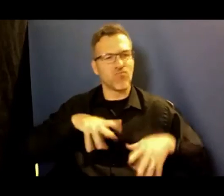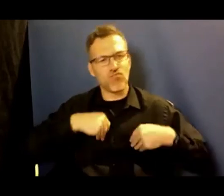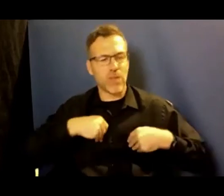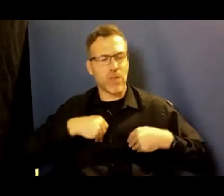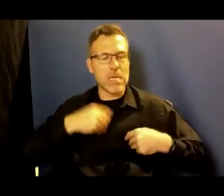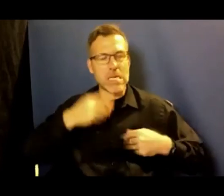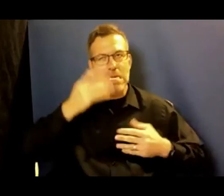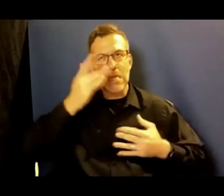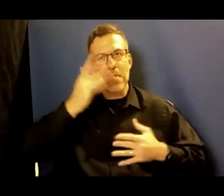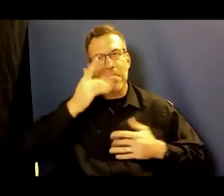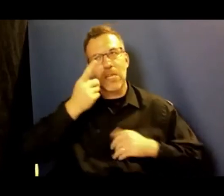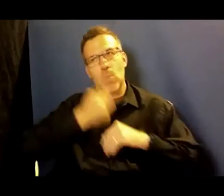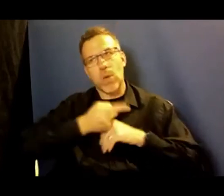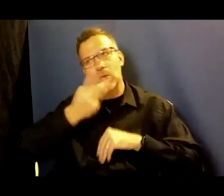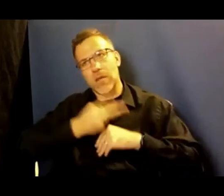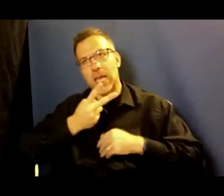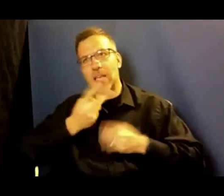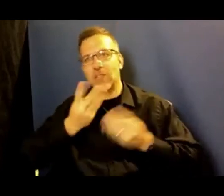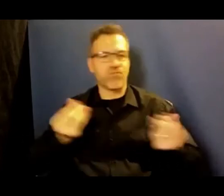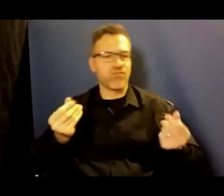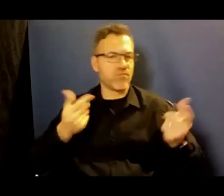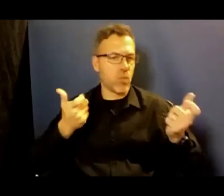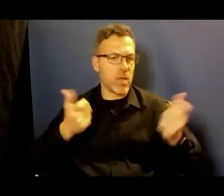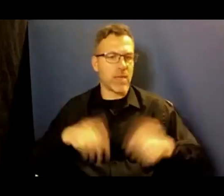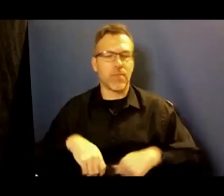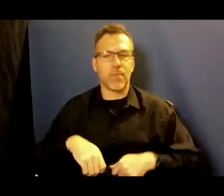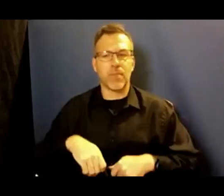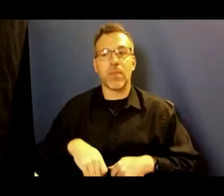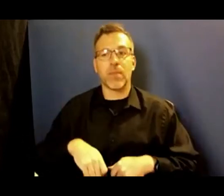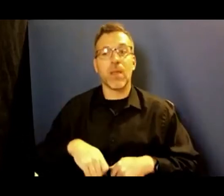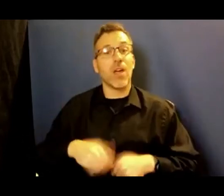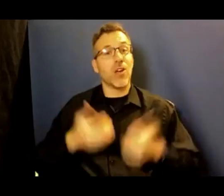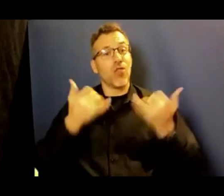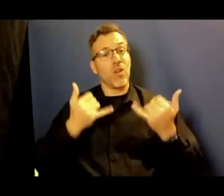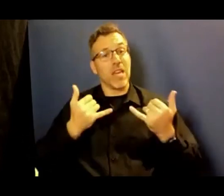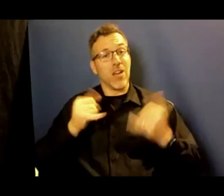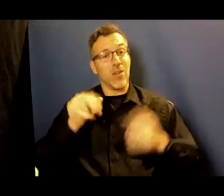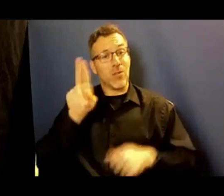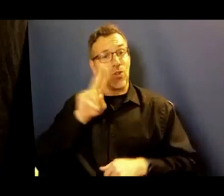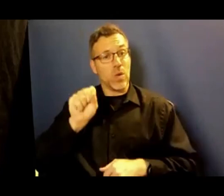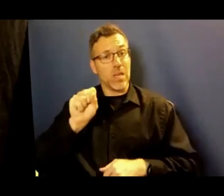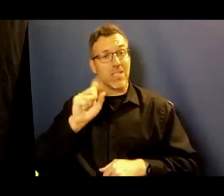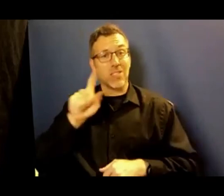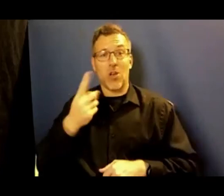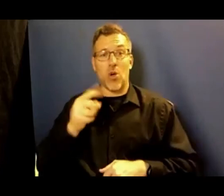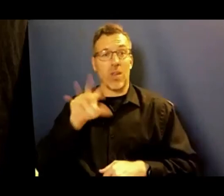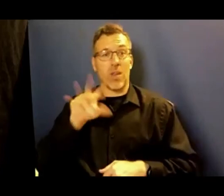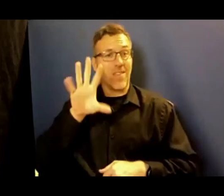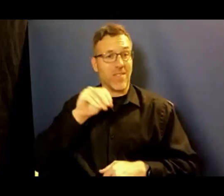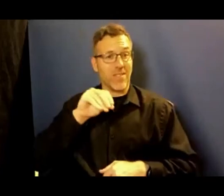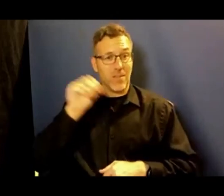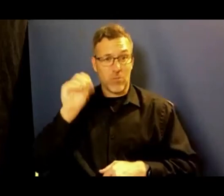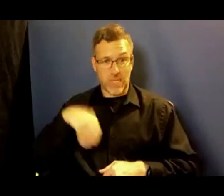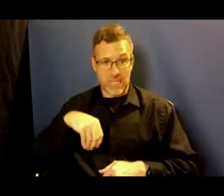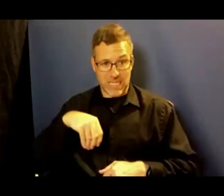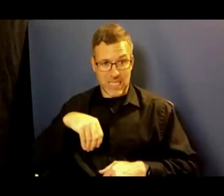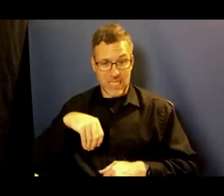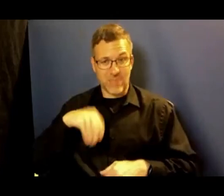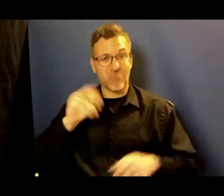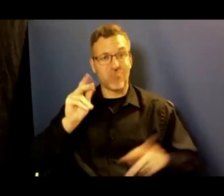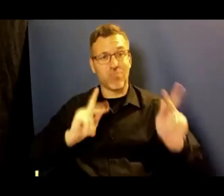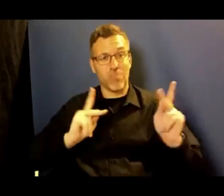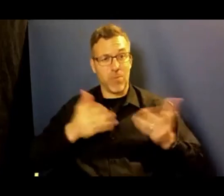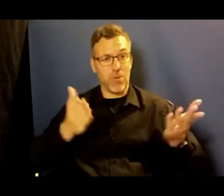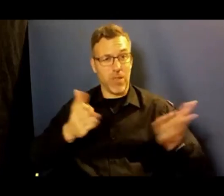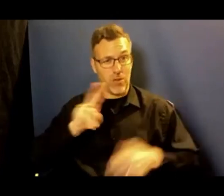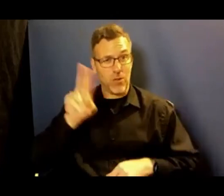The third aspect of that, in the US, only half the population is vaccinated. And we could spend a lot more time and